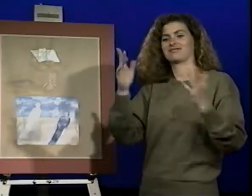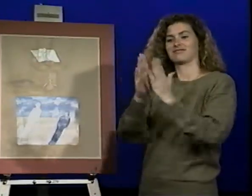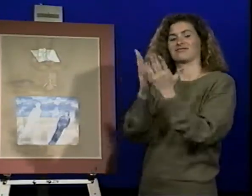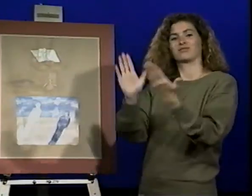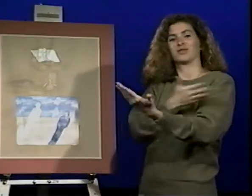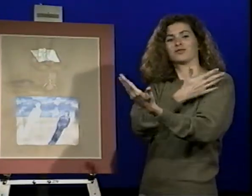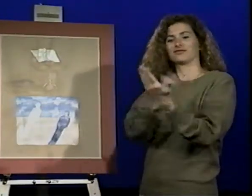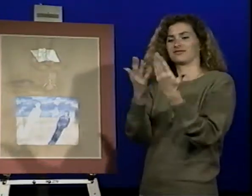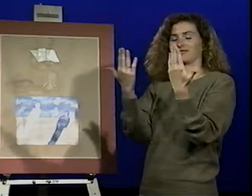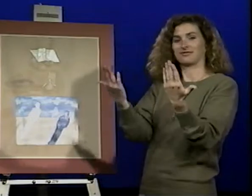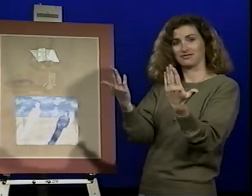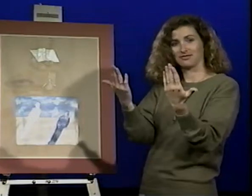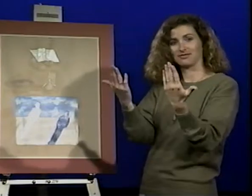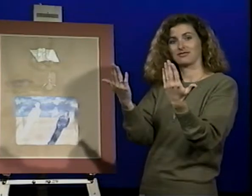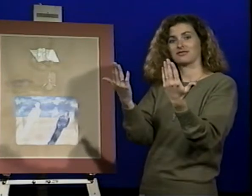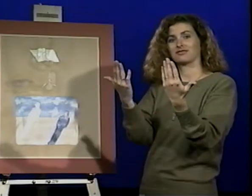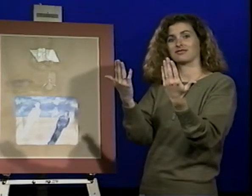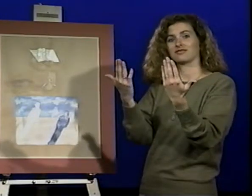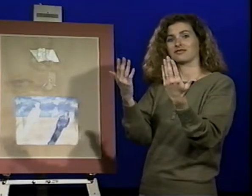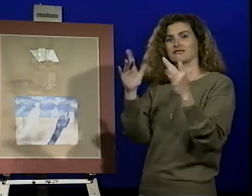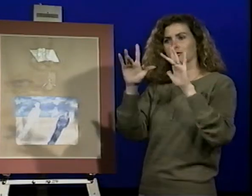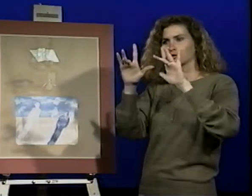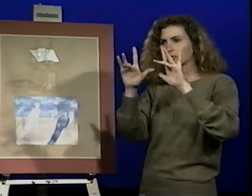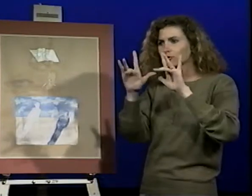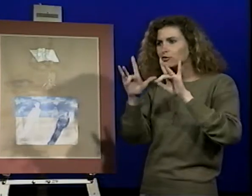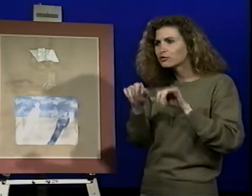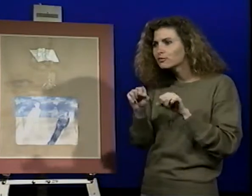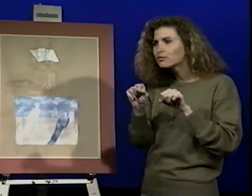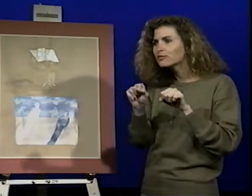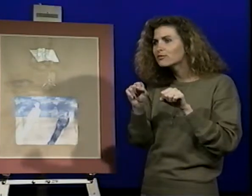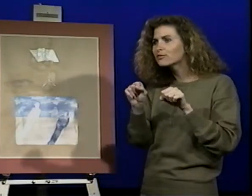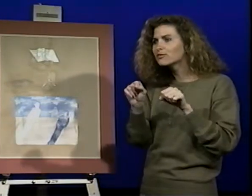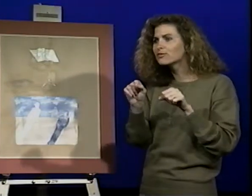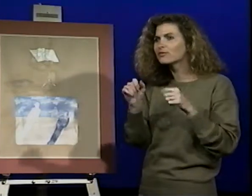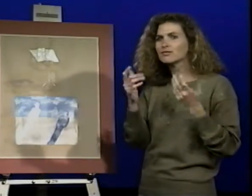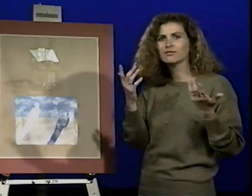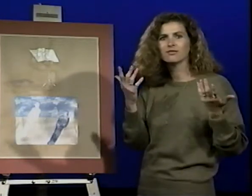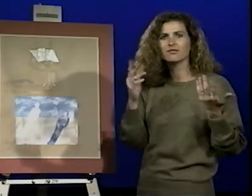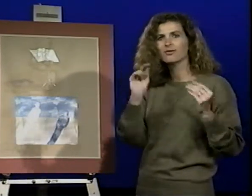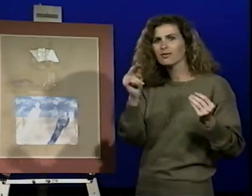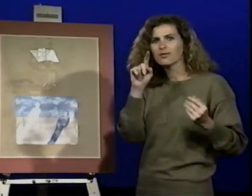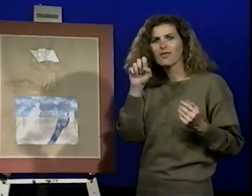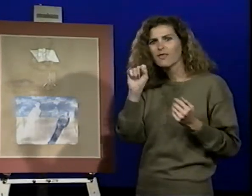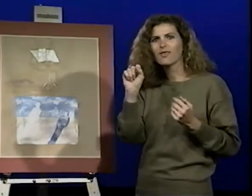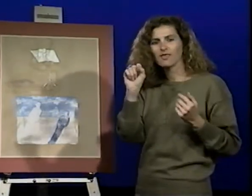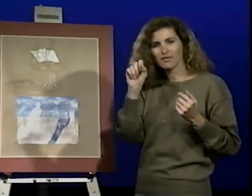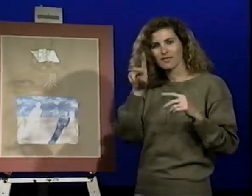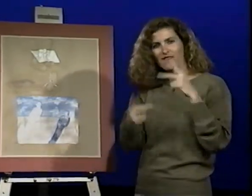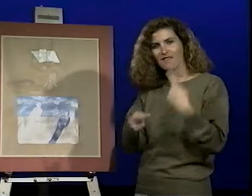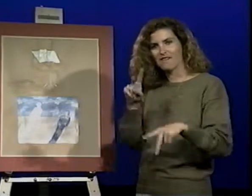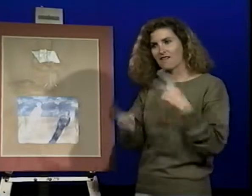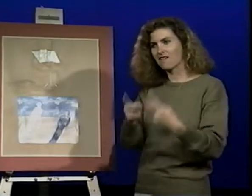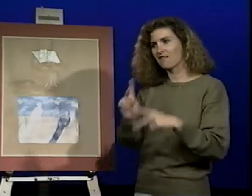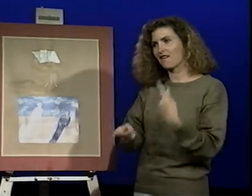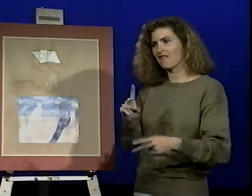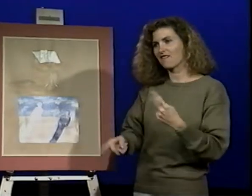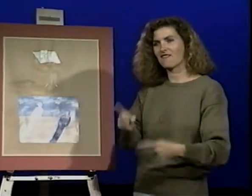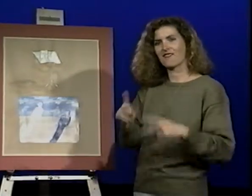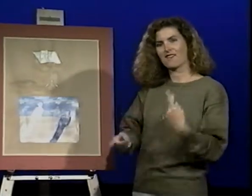you see a music stand with the music book open, and on the page there are no notes. It's blank. All of the